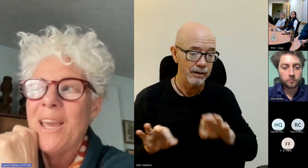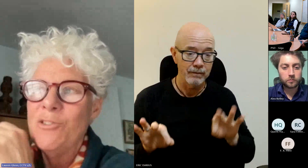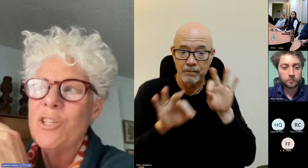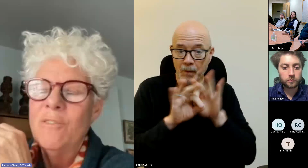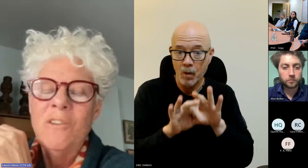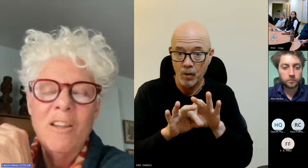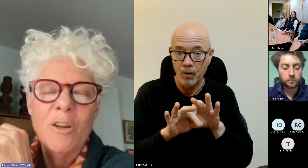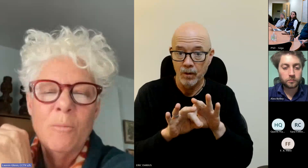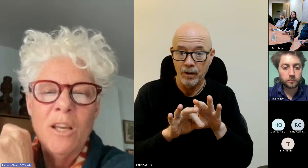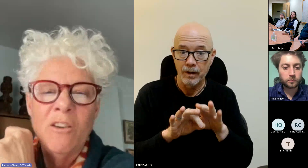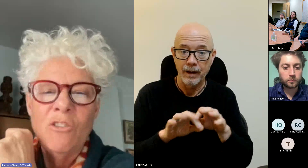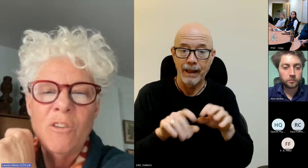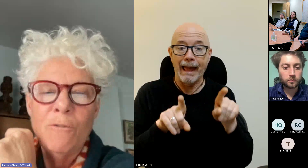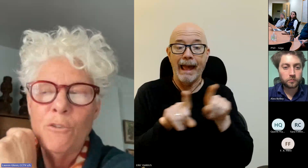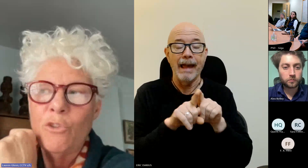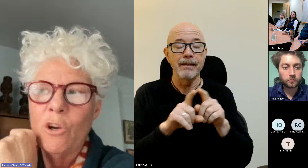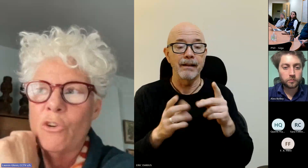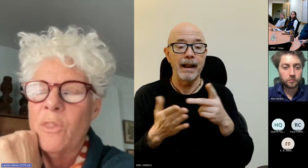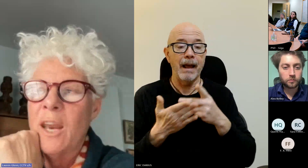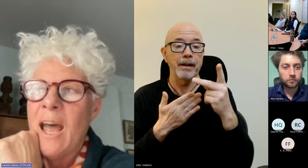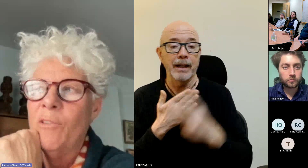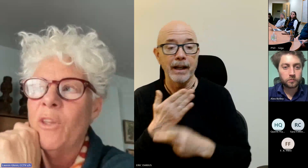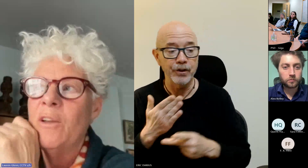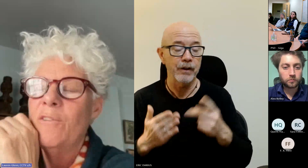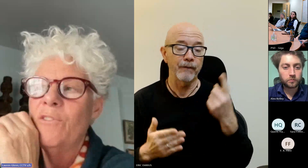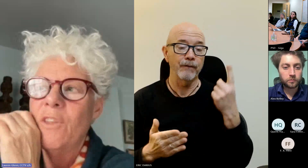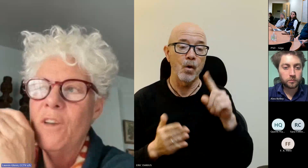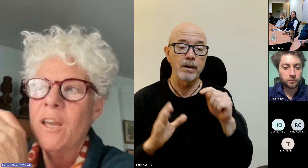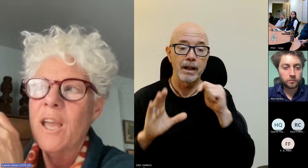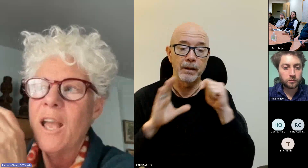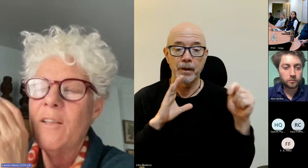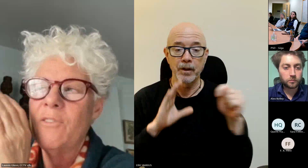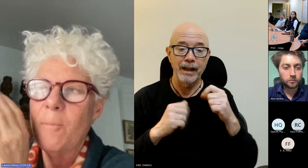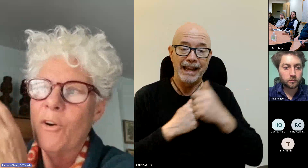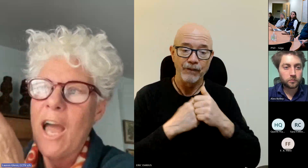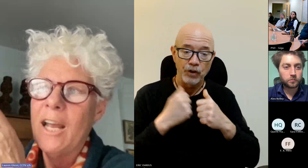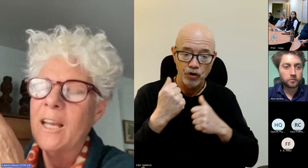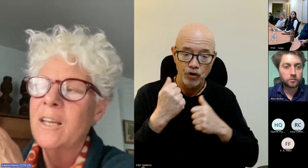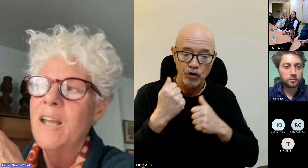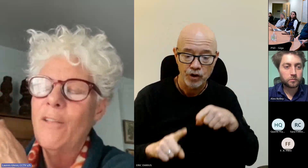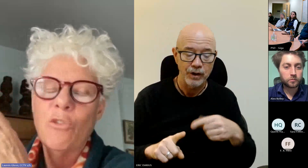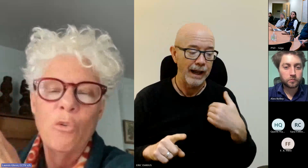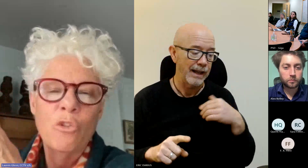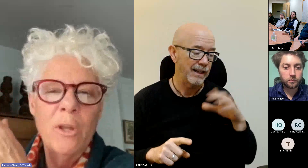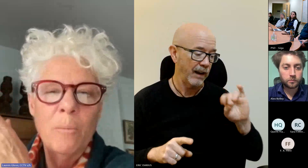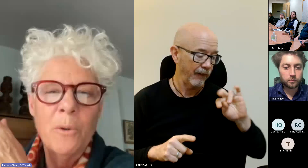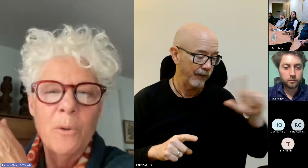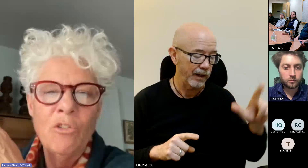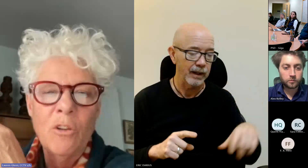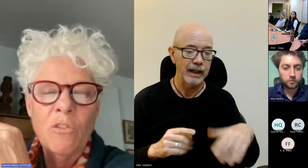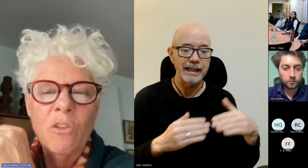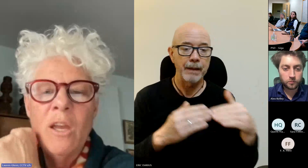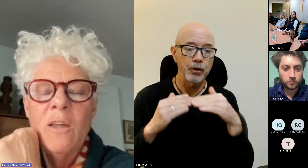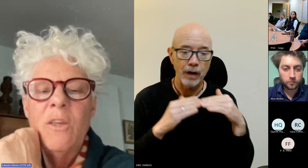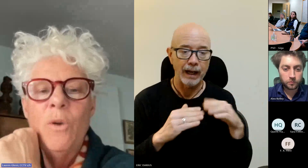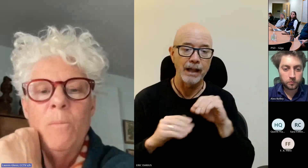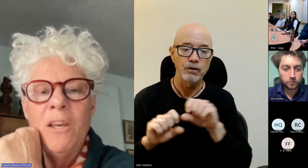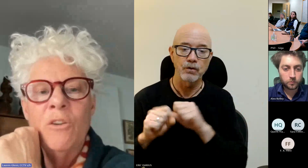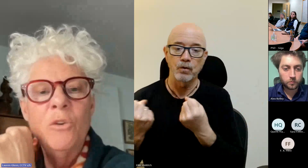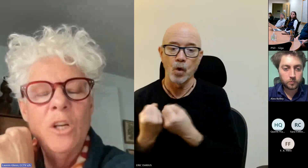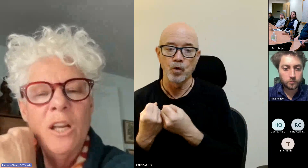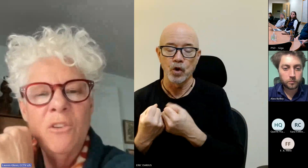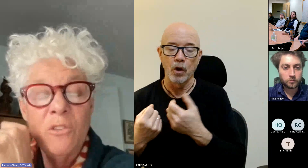an application of the telecommunications infrastructure that has civic, democratic, and social implications,